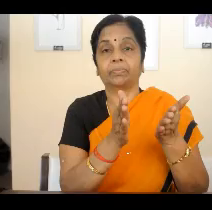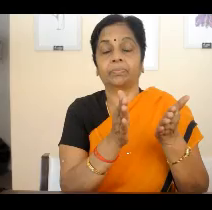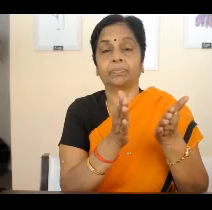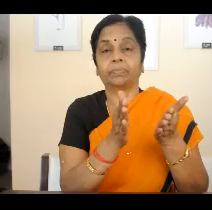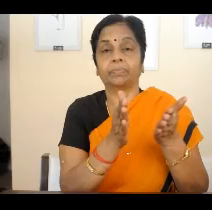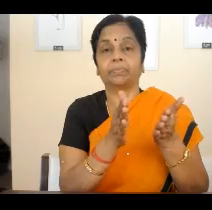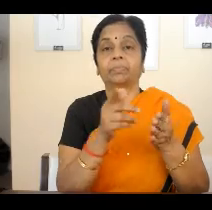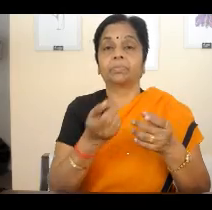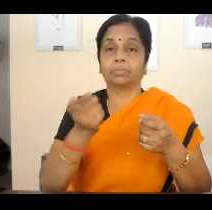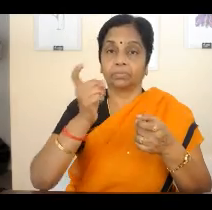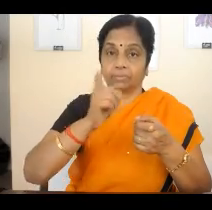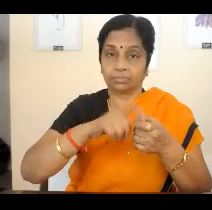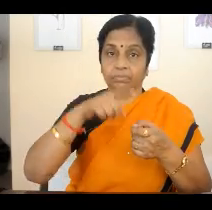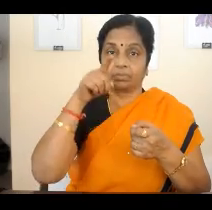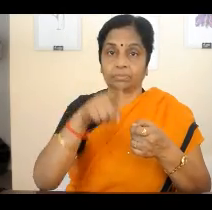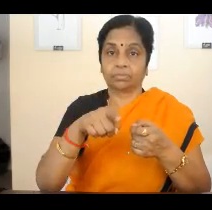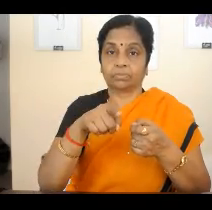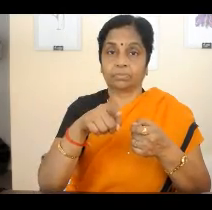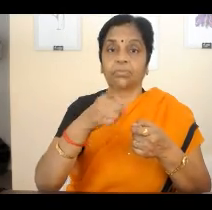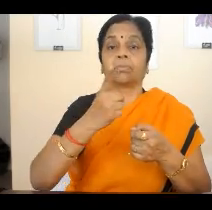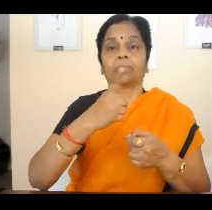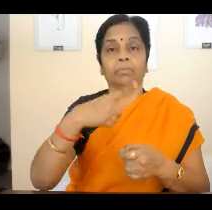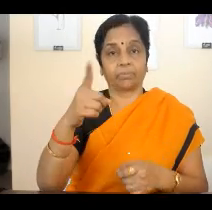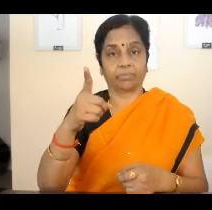be included on their rights.